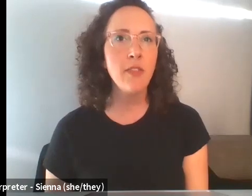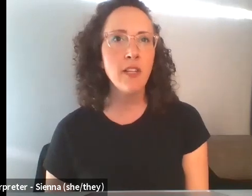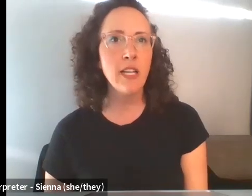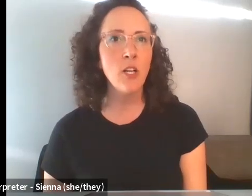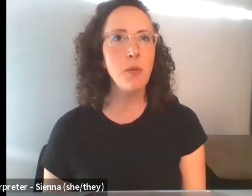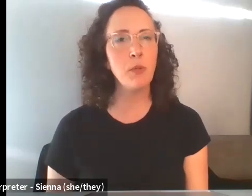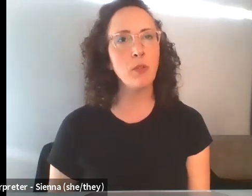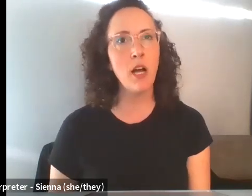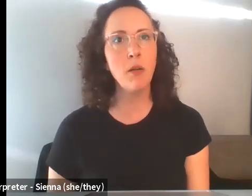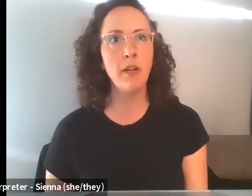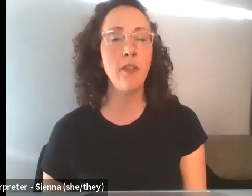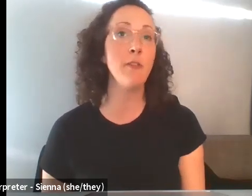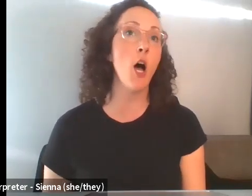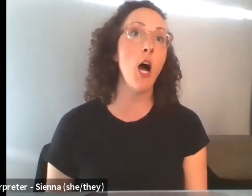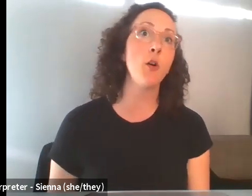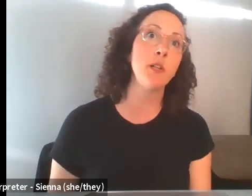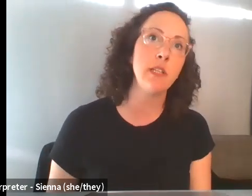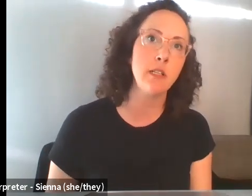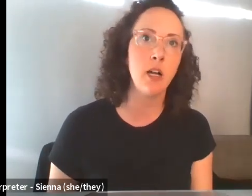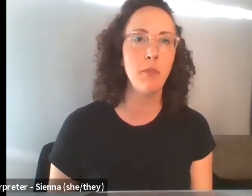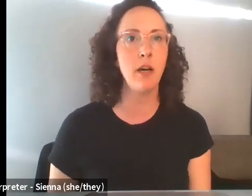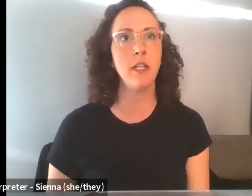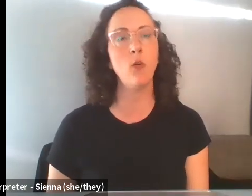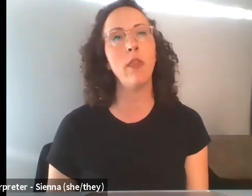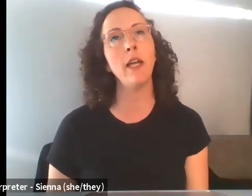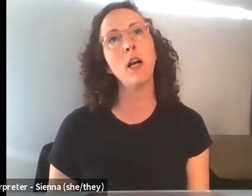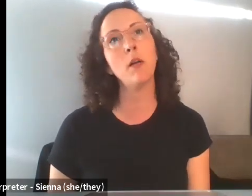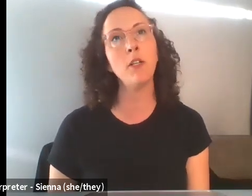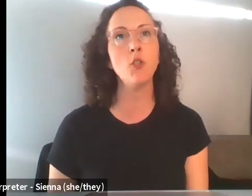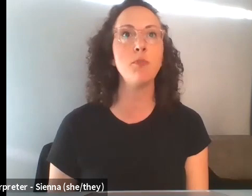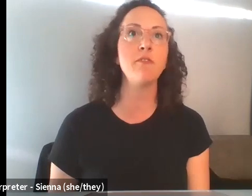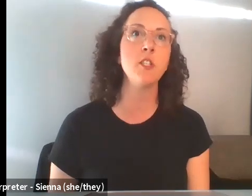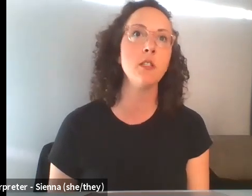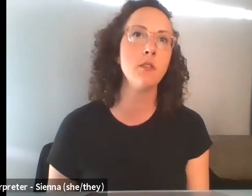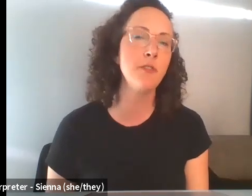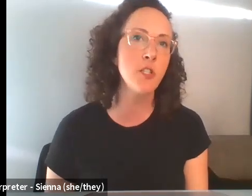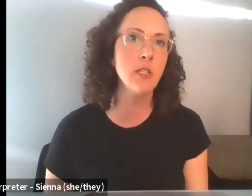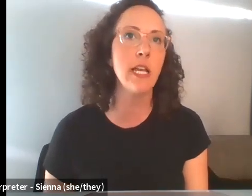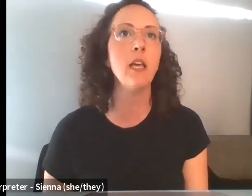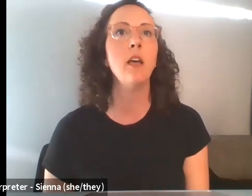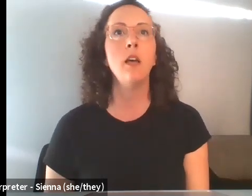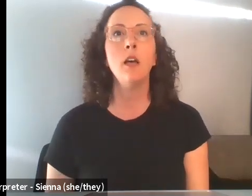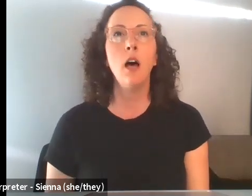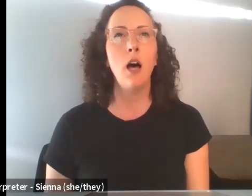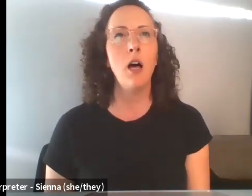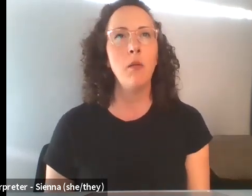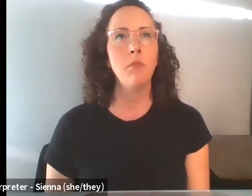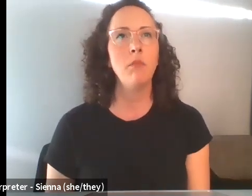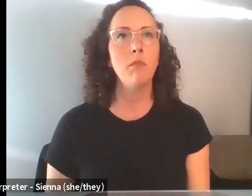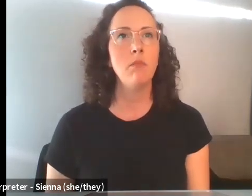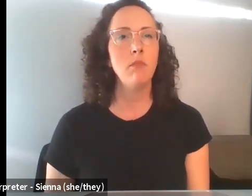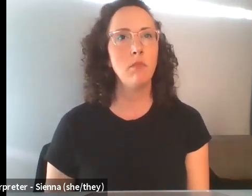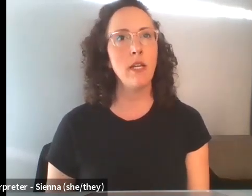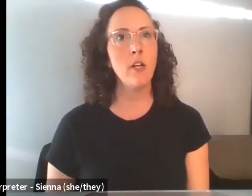But I feel like, people don't talk about it, and they feel awkward if they talk about it, or they talk about it superficially.